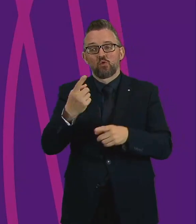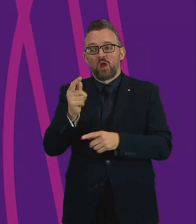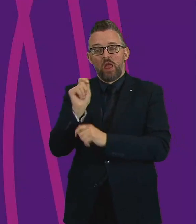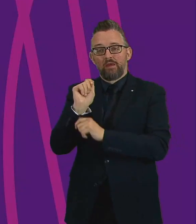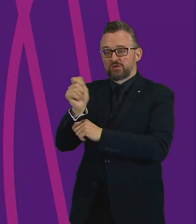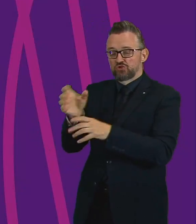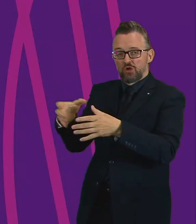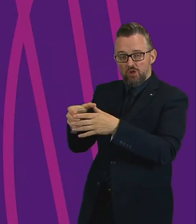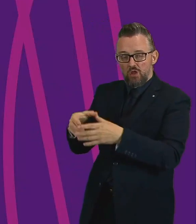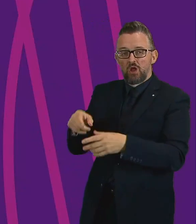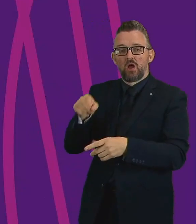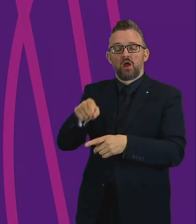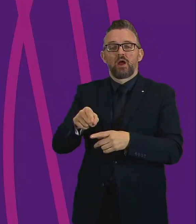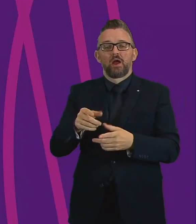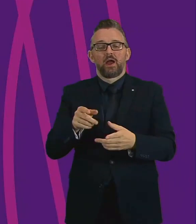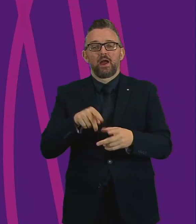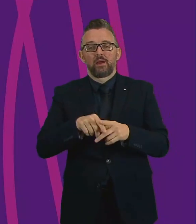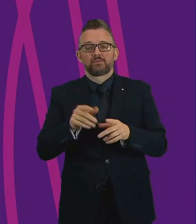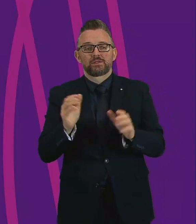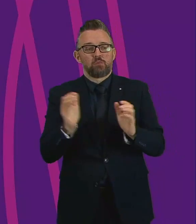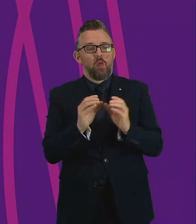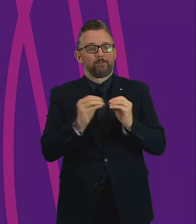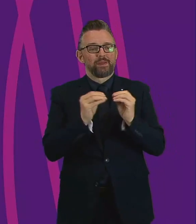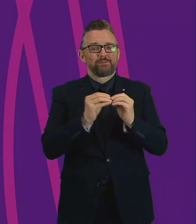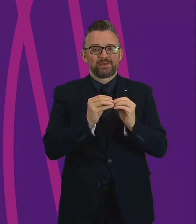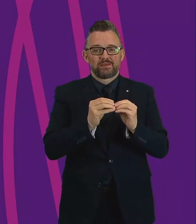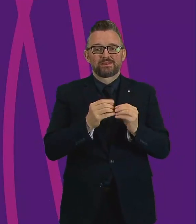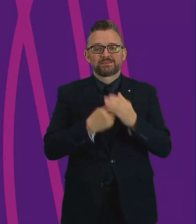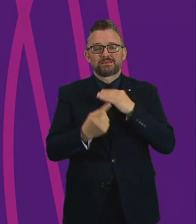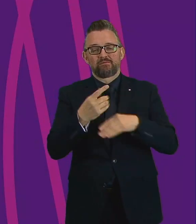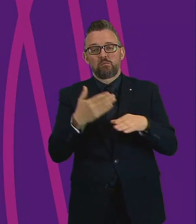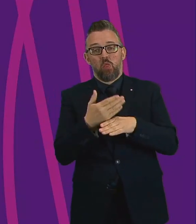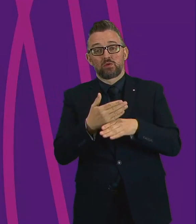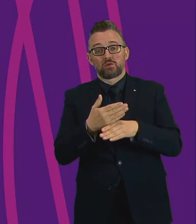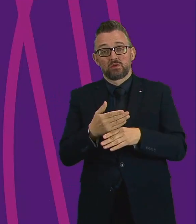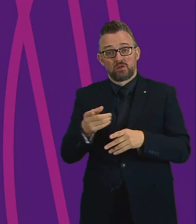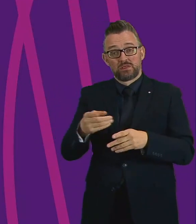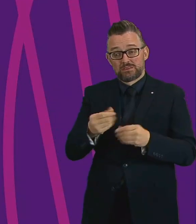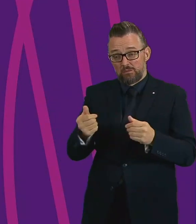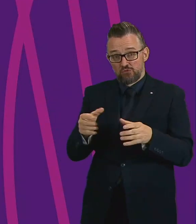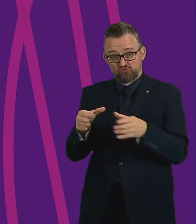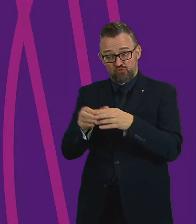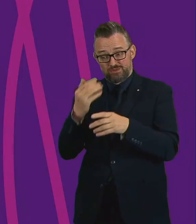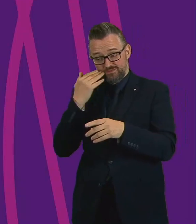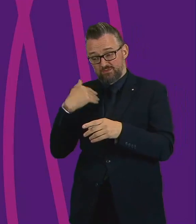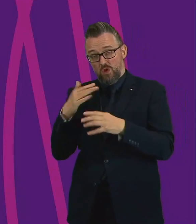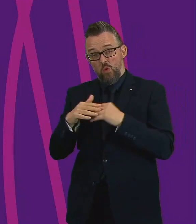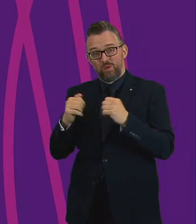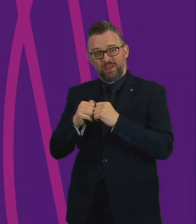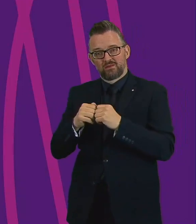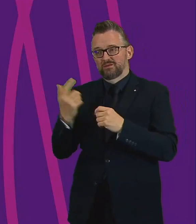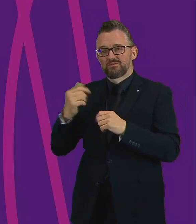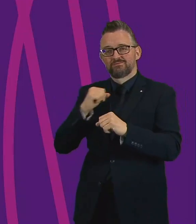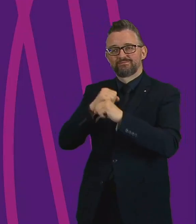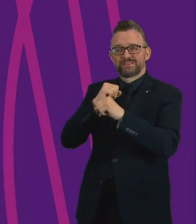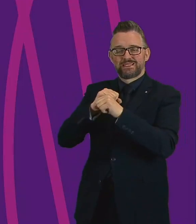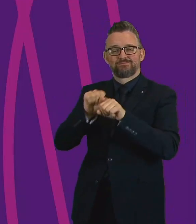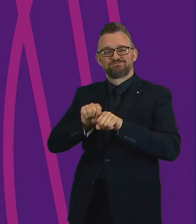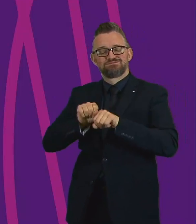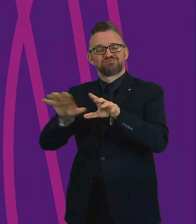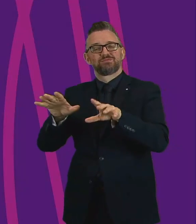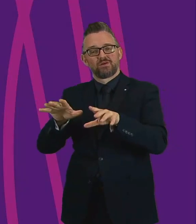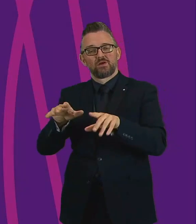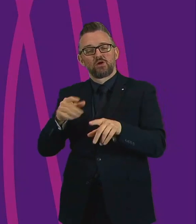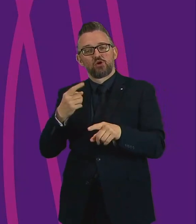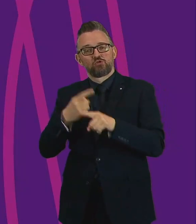the self-employed and small B&Bs. In fact, some of those groups that were highlighted over the weekend by the media and the UK Treasury Select